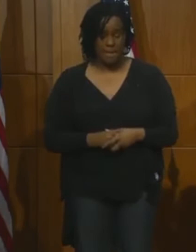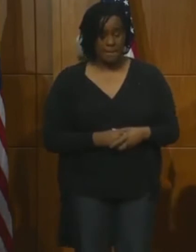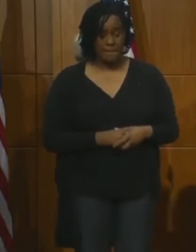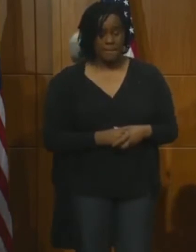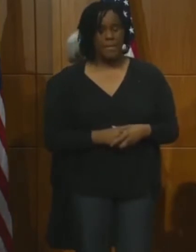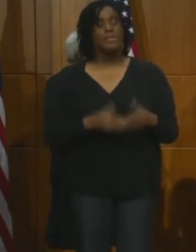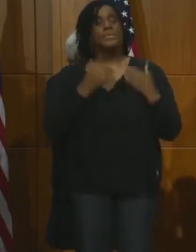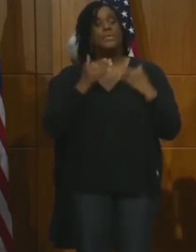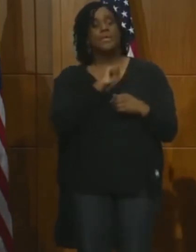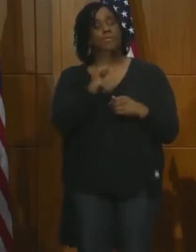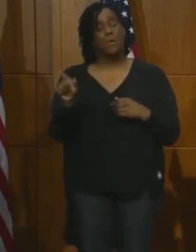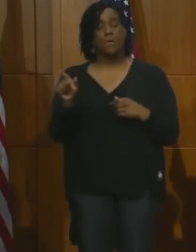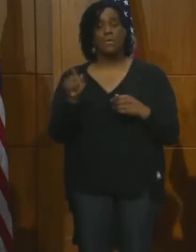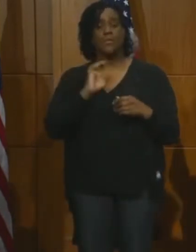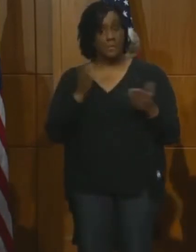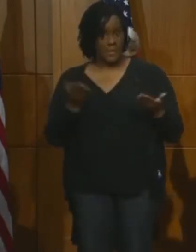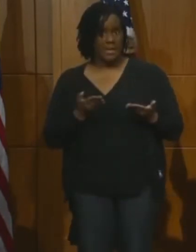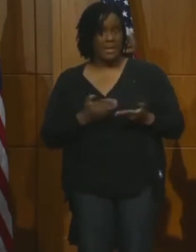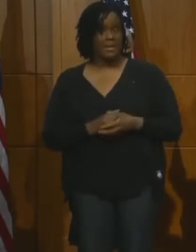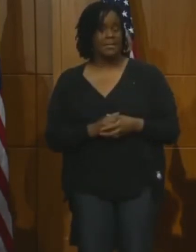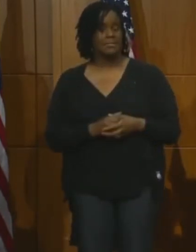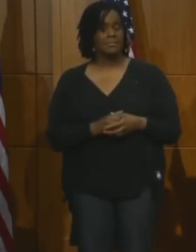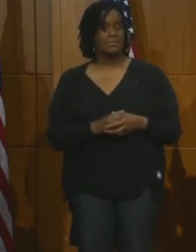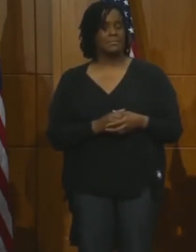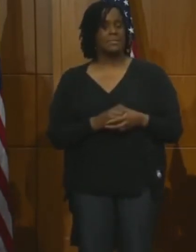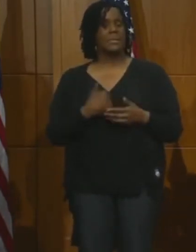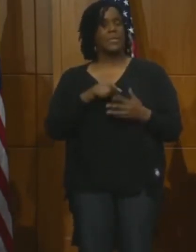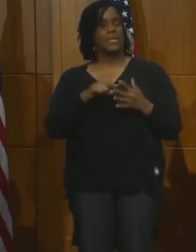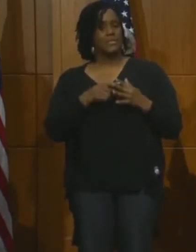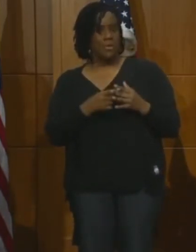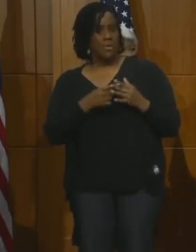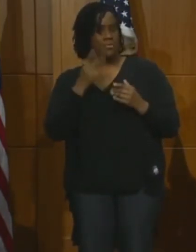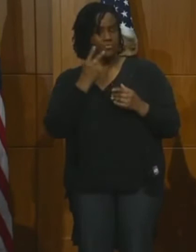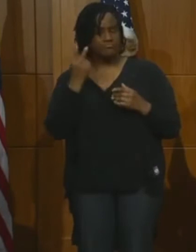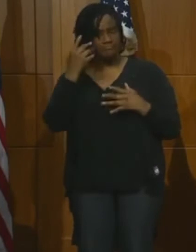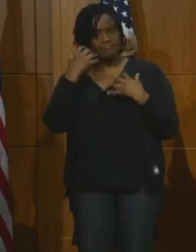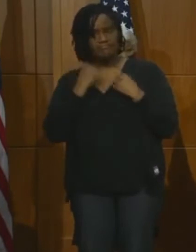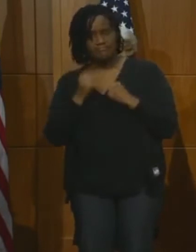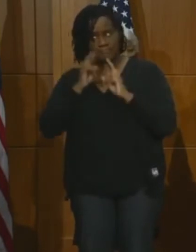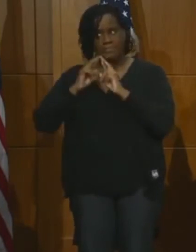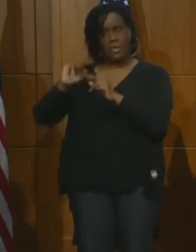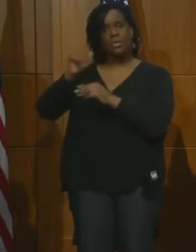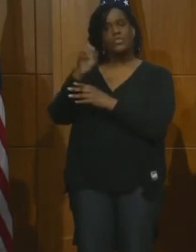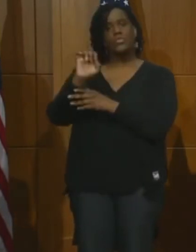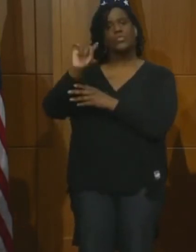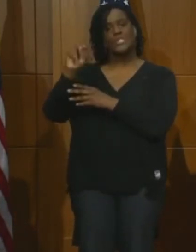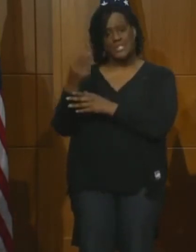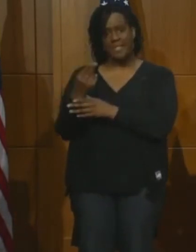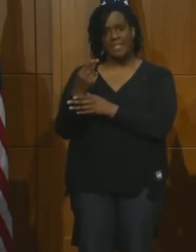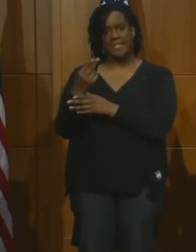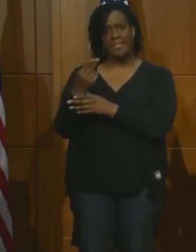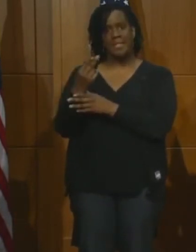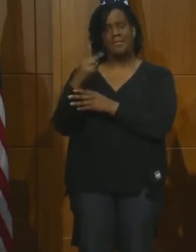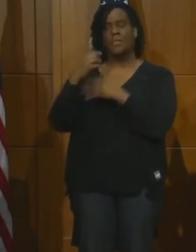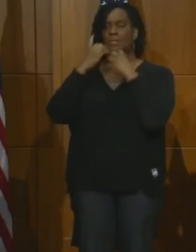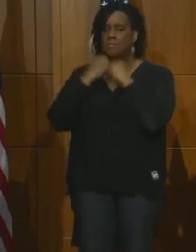So thank you all so very much for being here as we begin to commemorate Juneteenth for the treasure